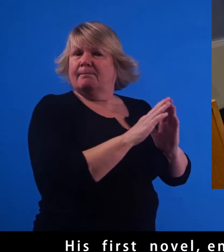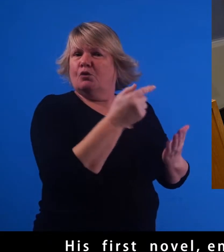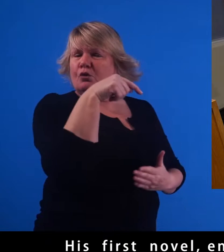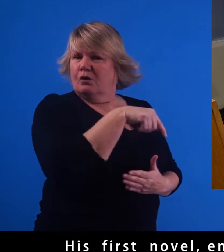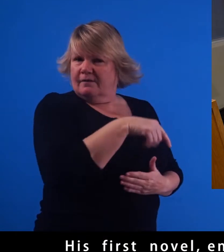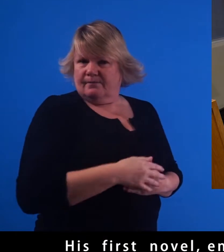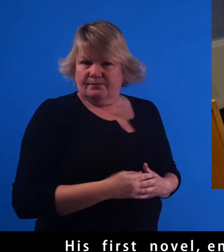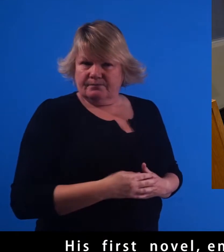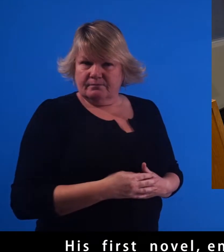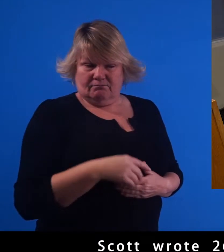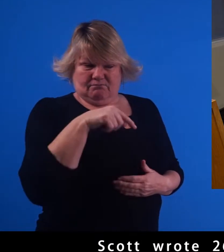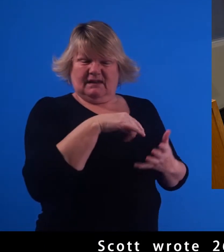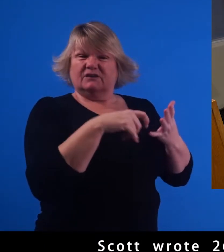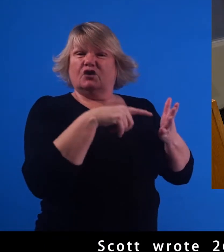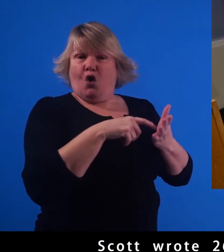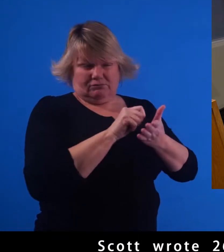great critical acclaim.